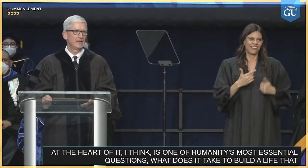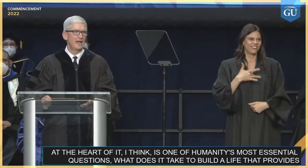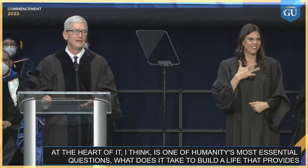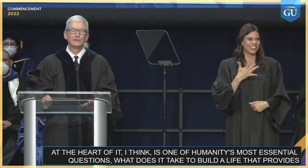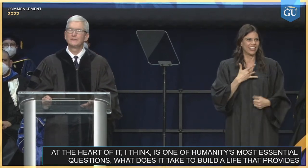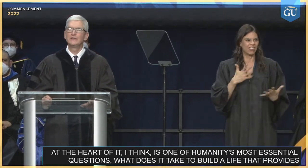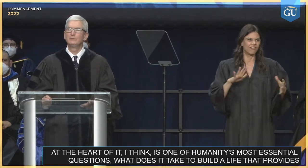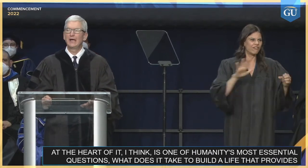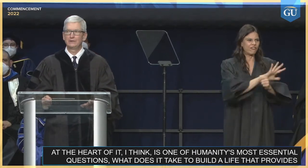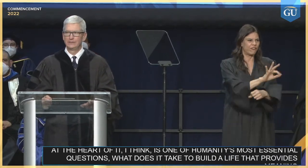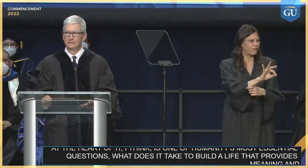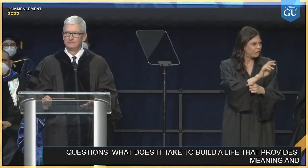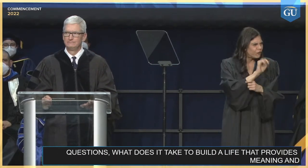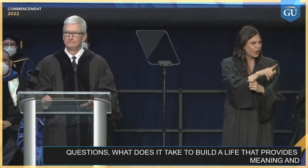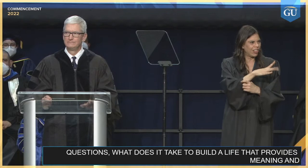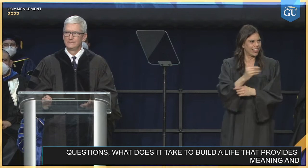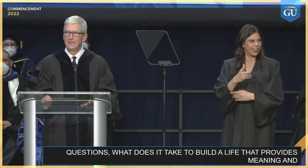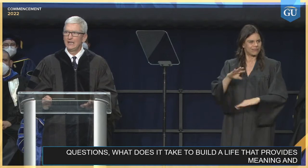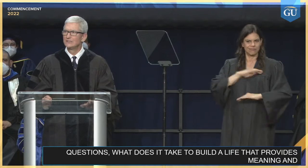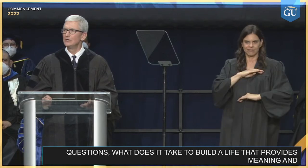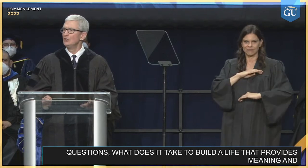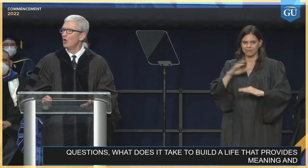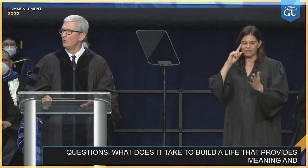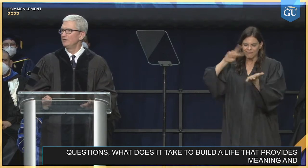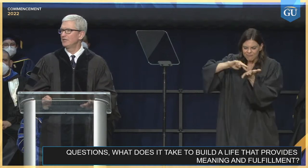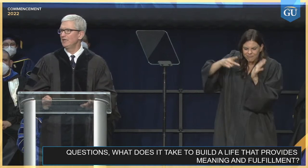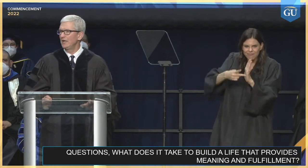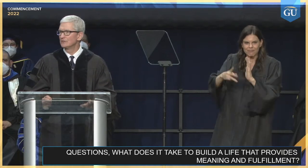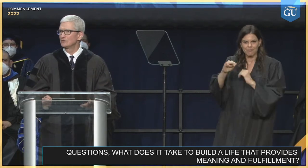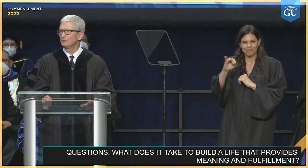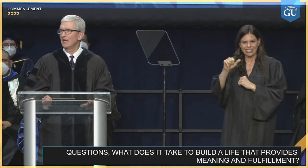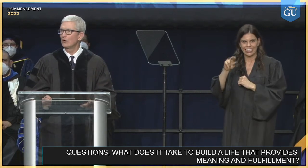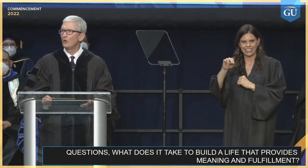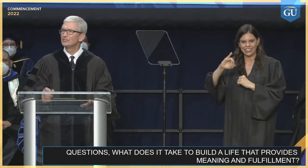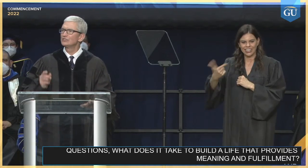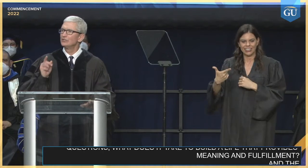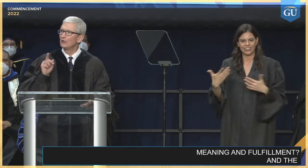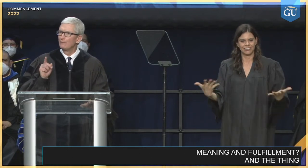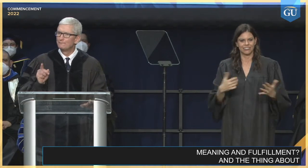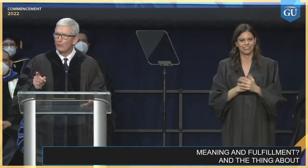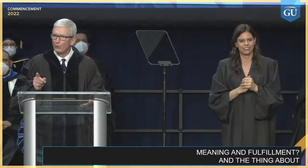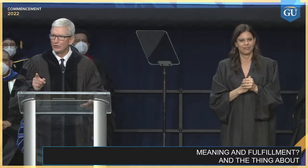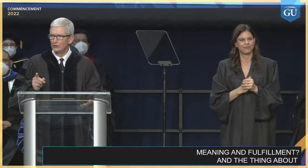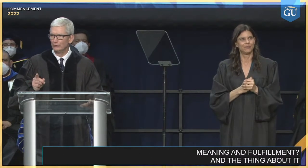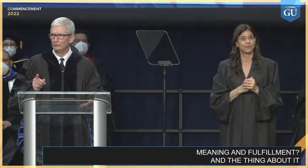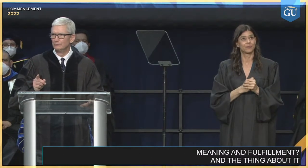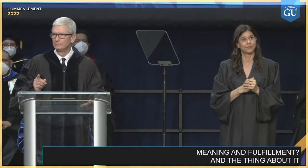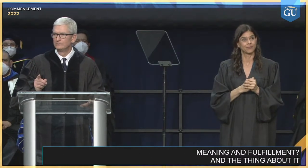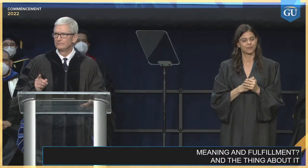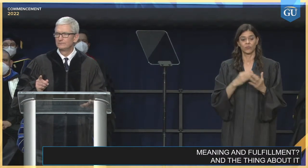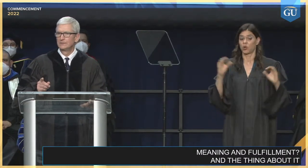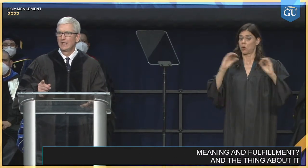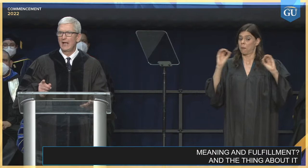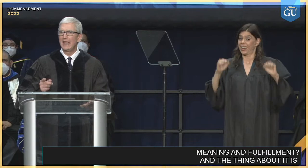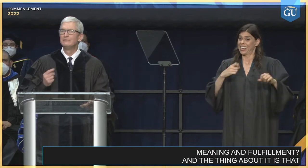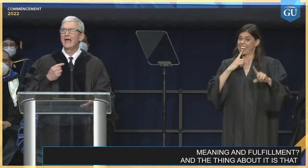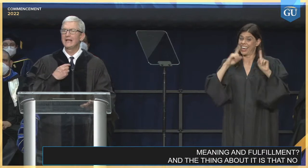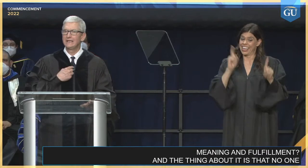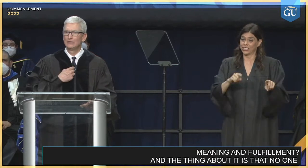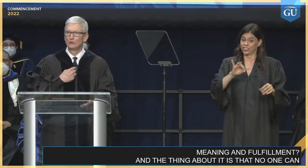And the thing about it is that no one can answer that question for you. And that